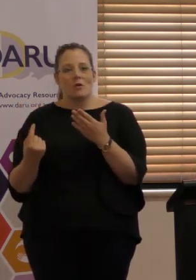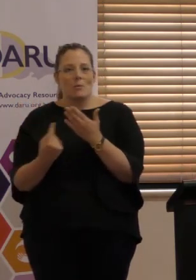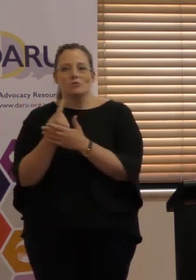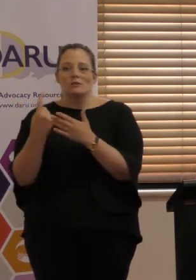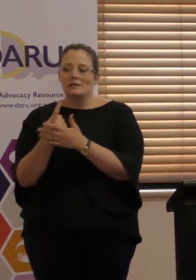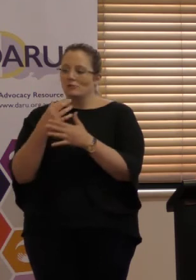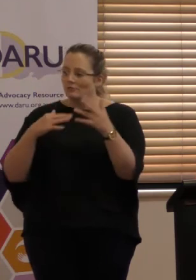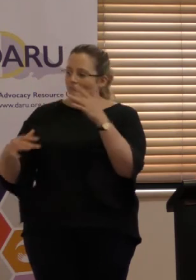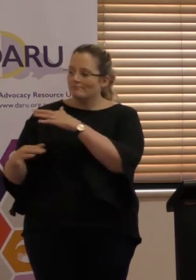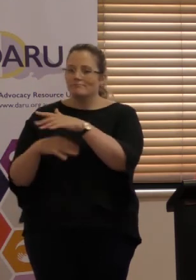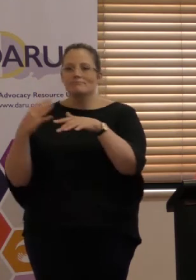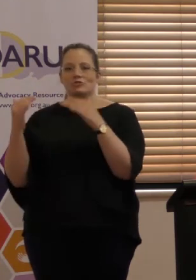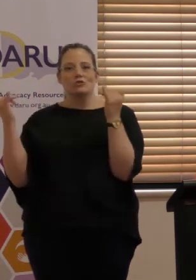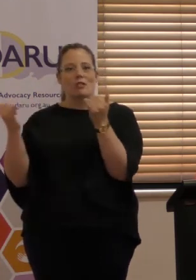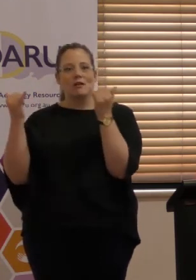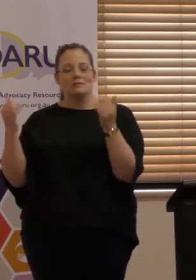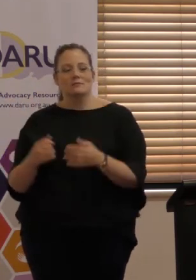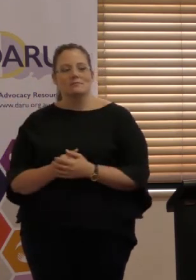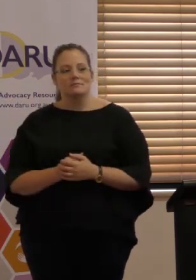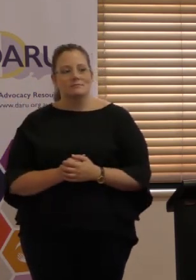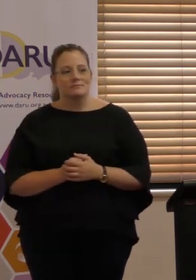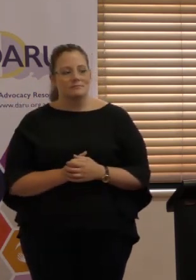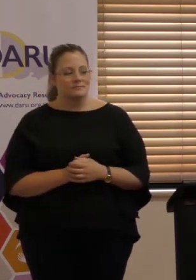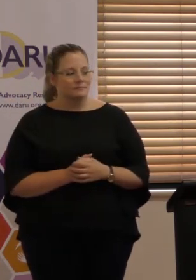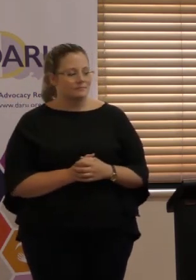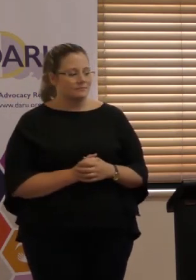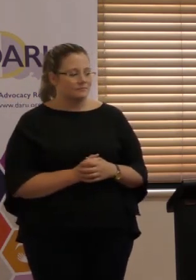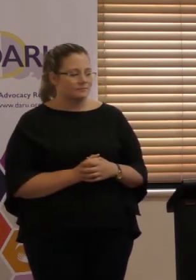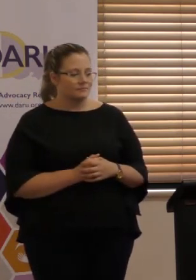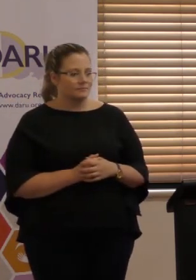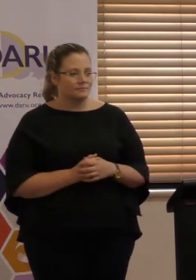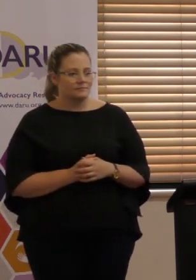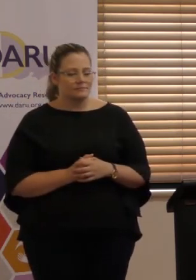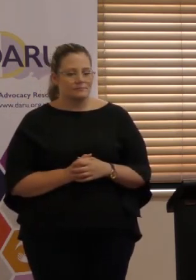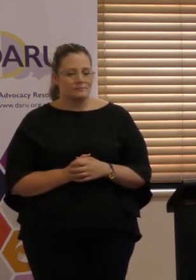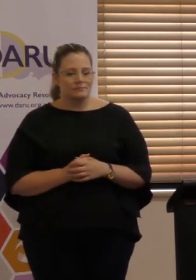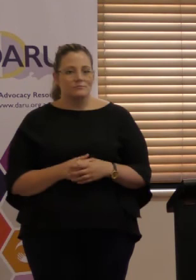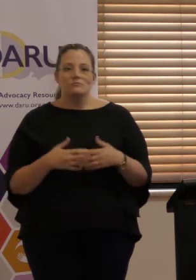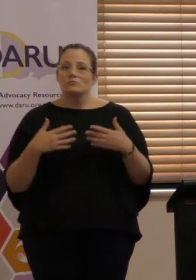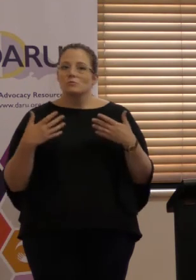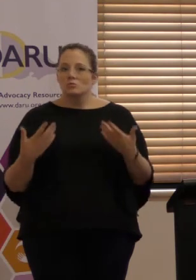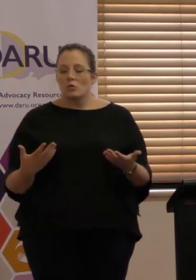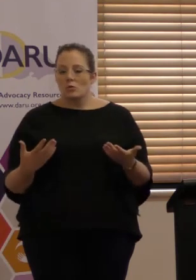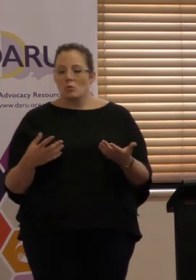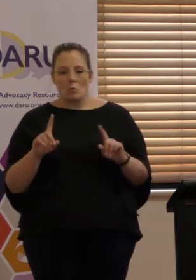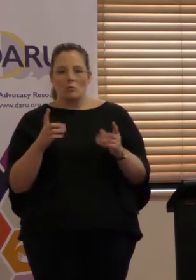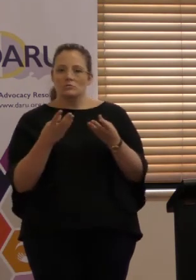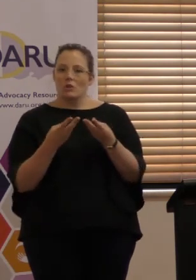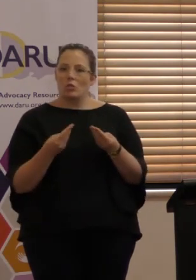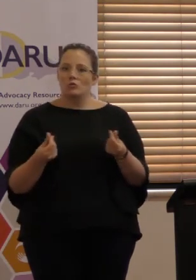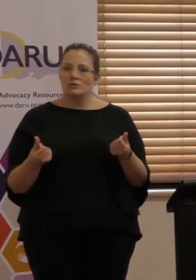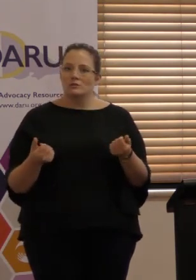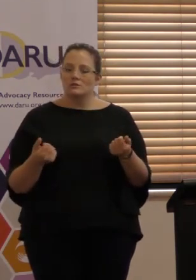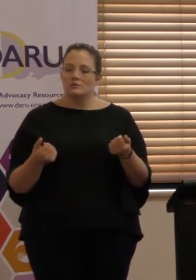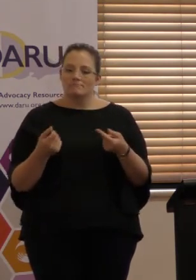socialise. So what are some of the solutions to this? Well, first of all, one of the things that